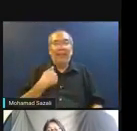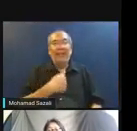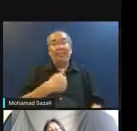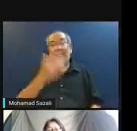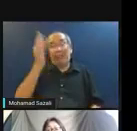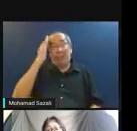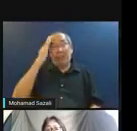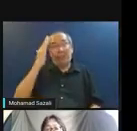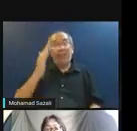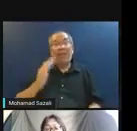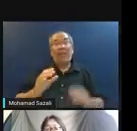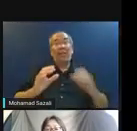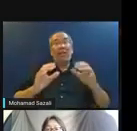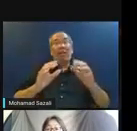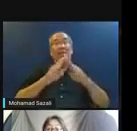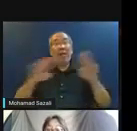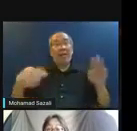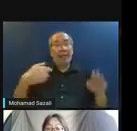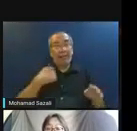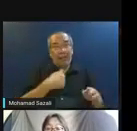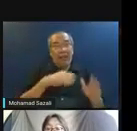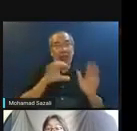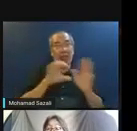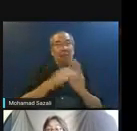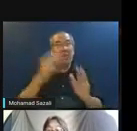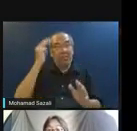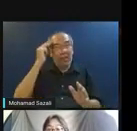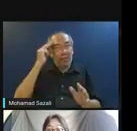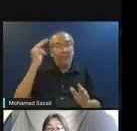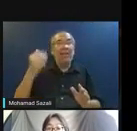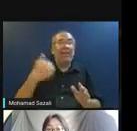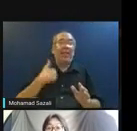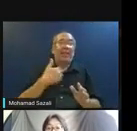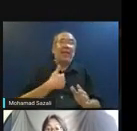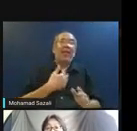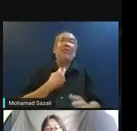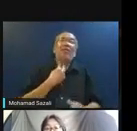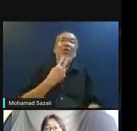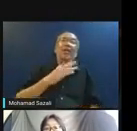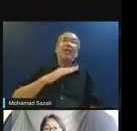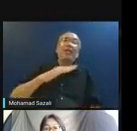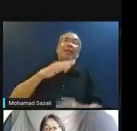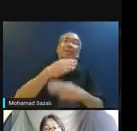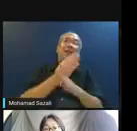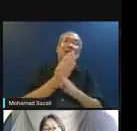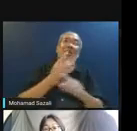And some of them thought that sign language are universal, but it is not.